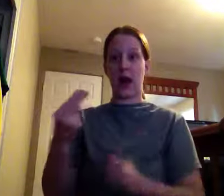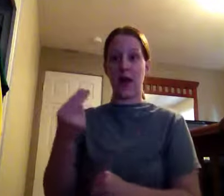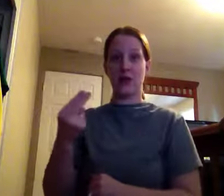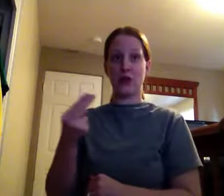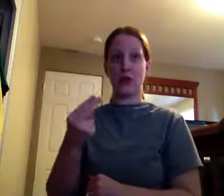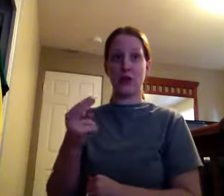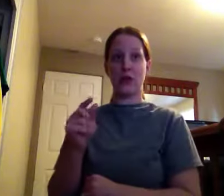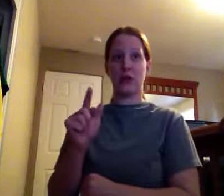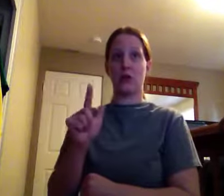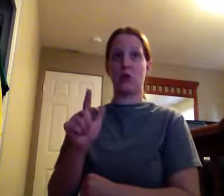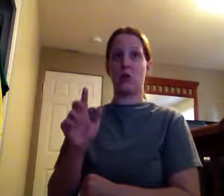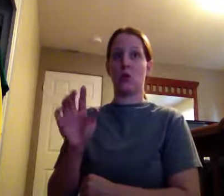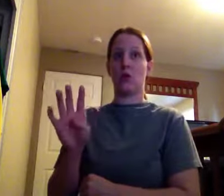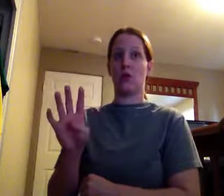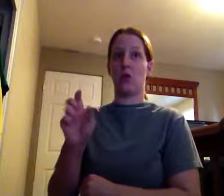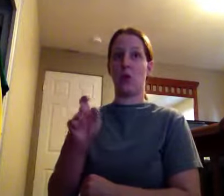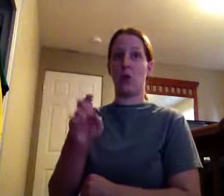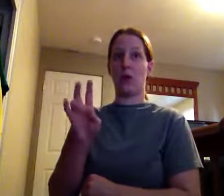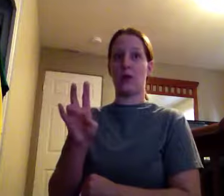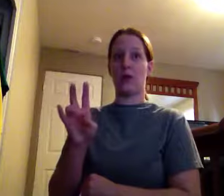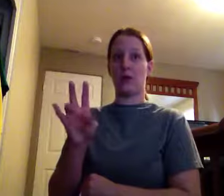24.75 moles of hydrogen.